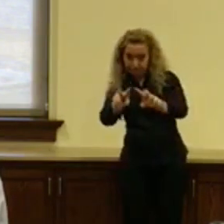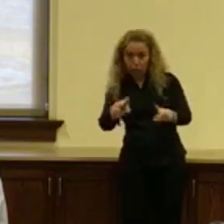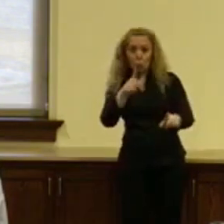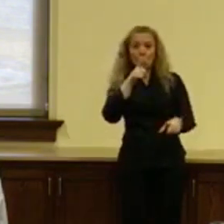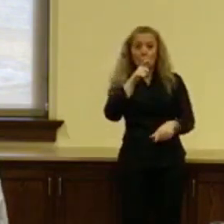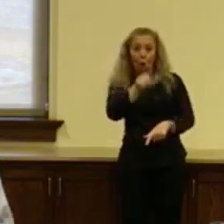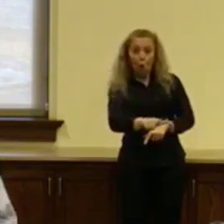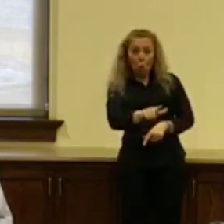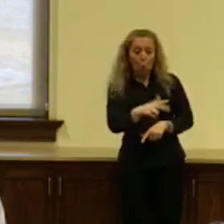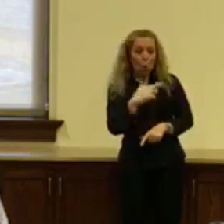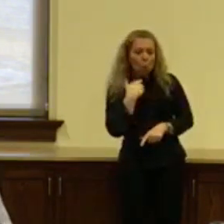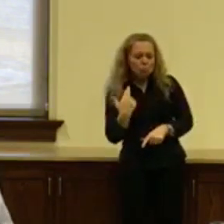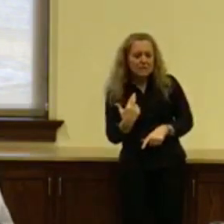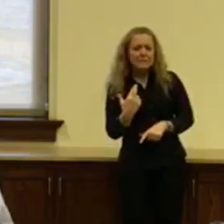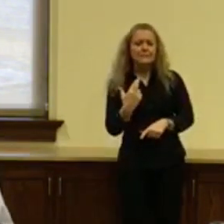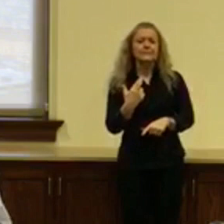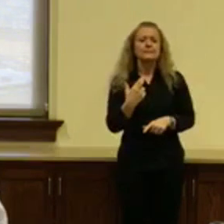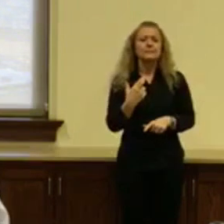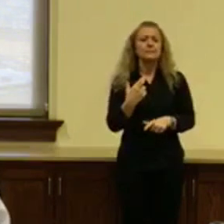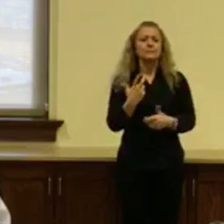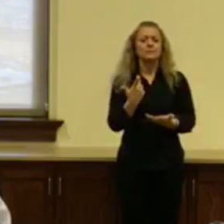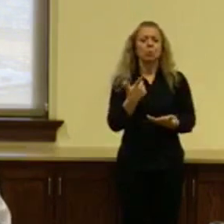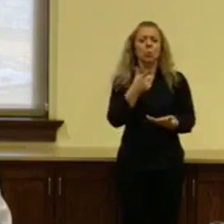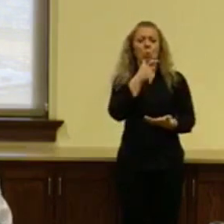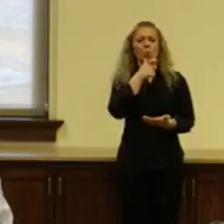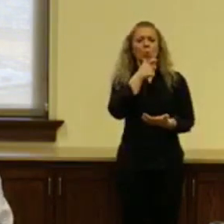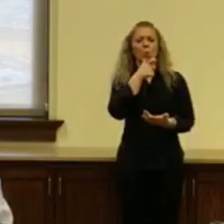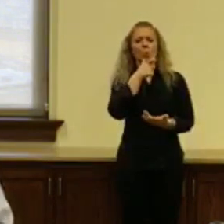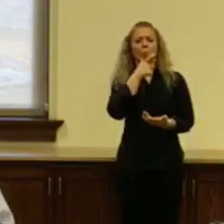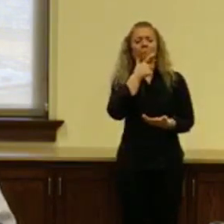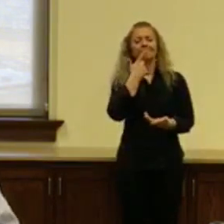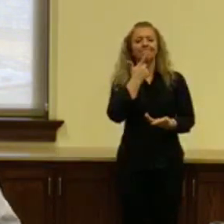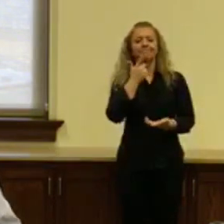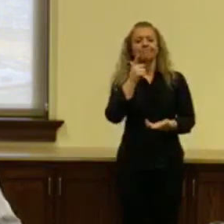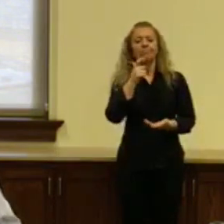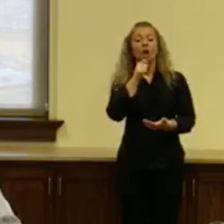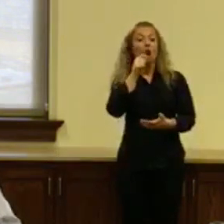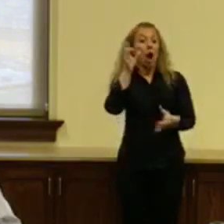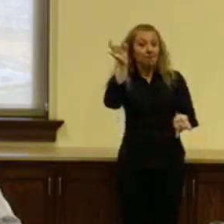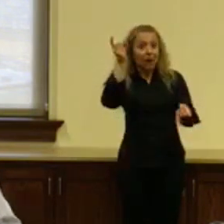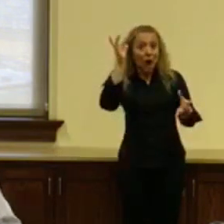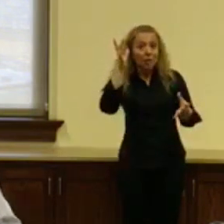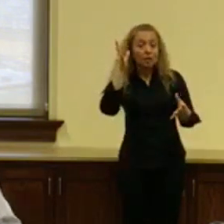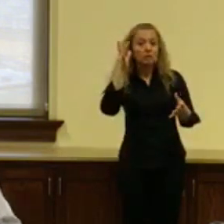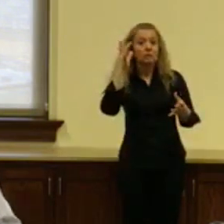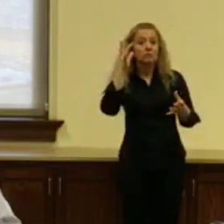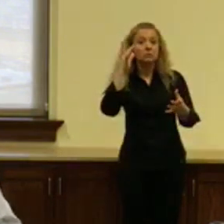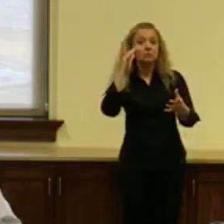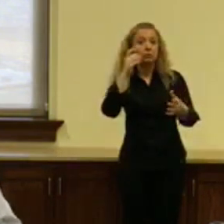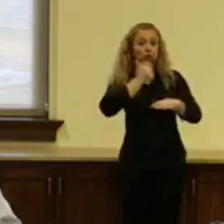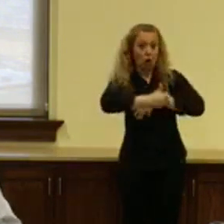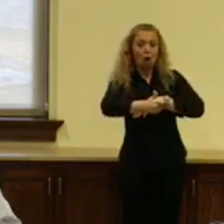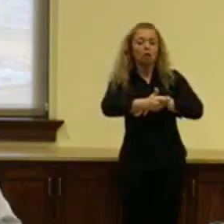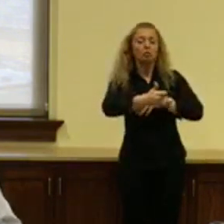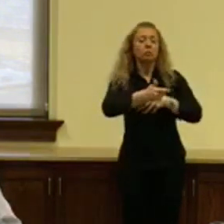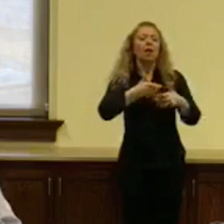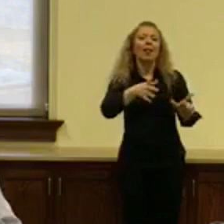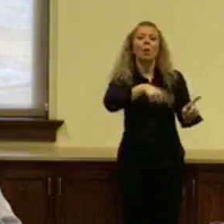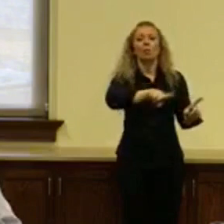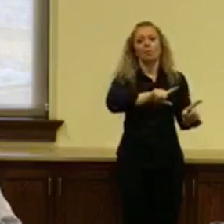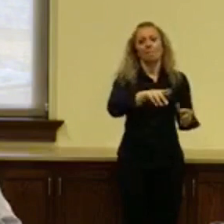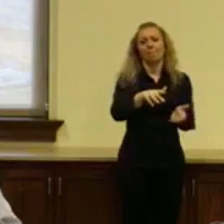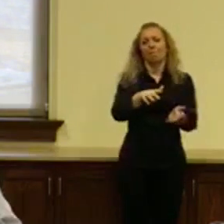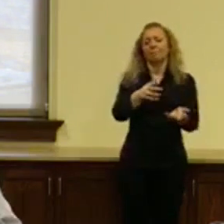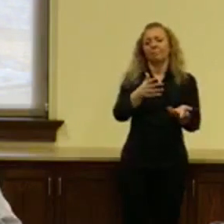low inmates, low charges, nonviolent charges. So that they are going through that, and the